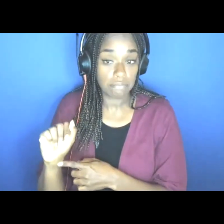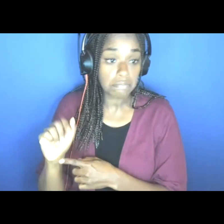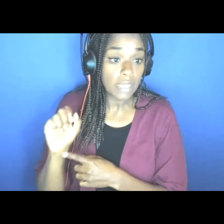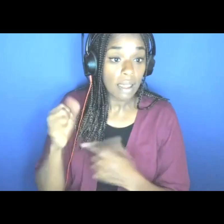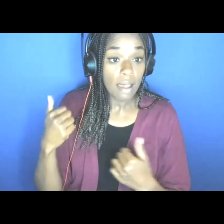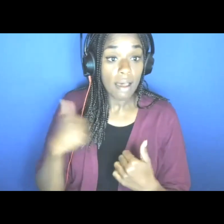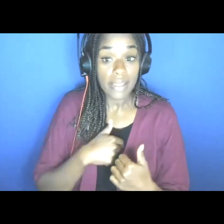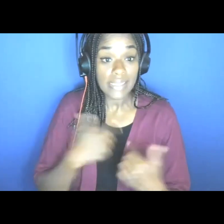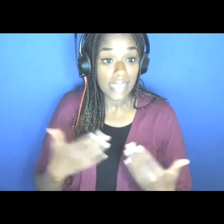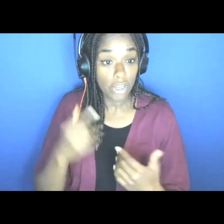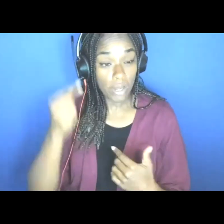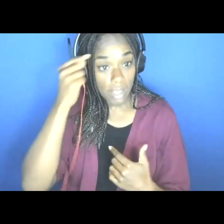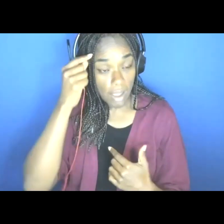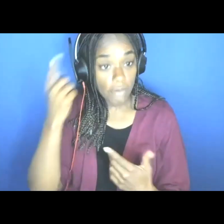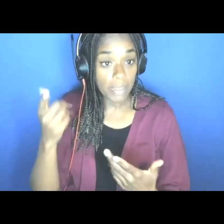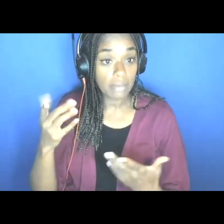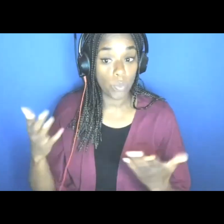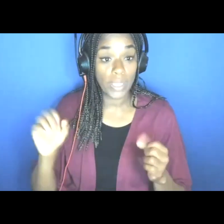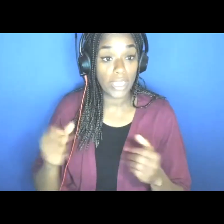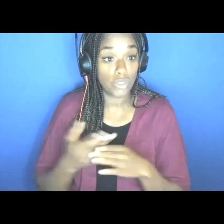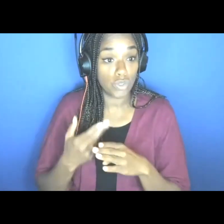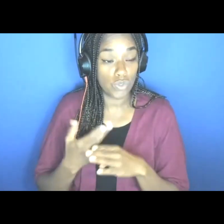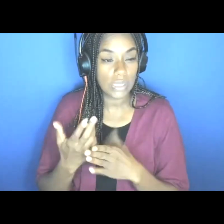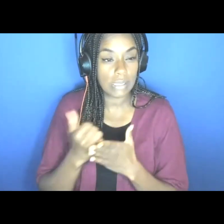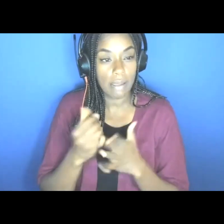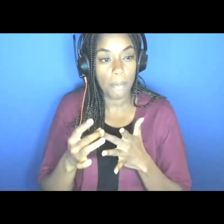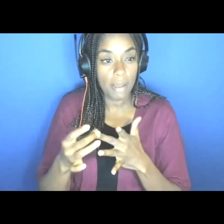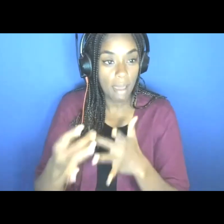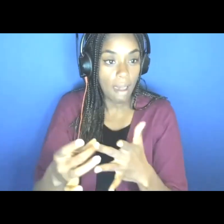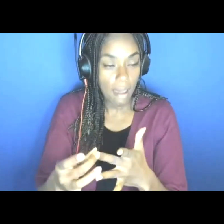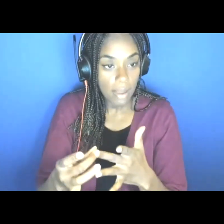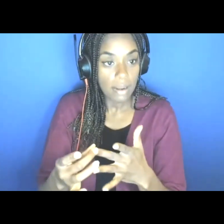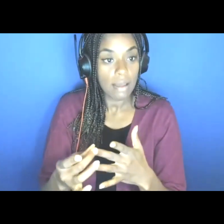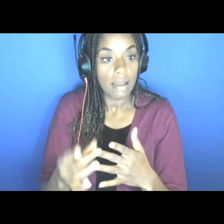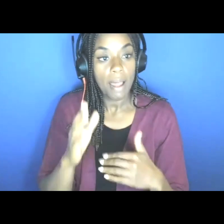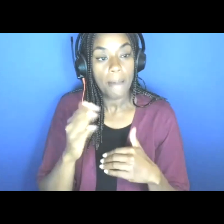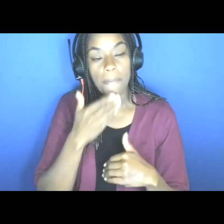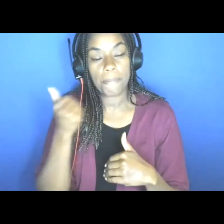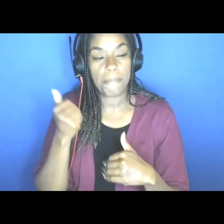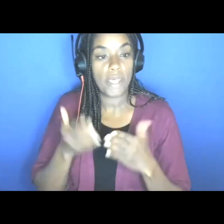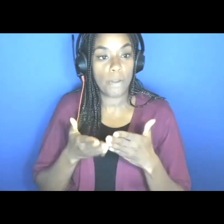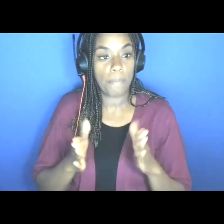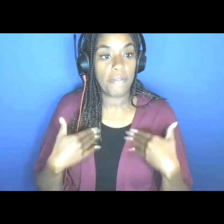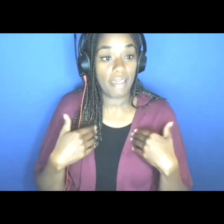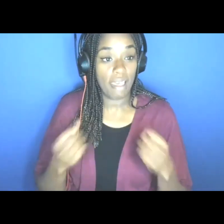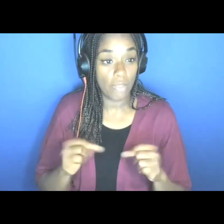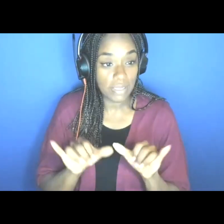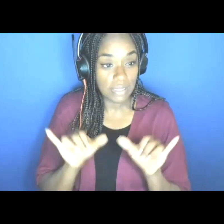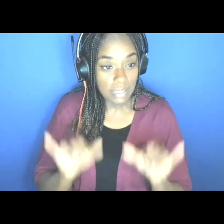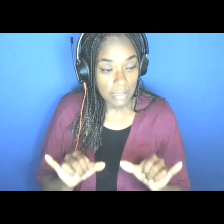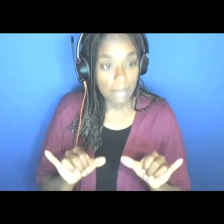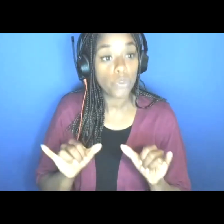data as a roadmap to building a more compassionate public health, that we can use to share with